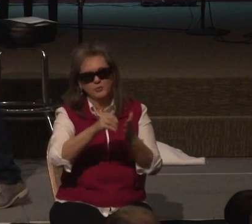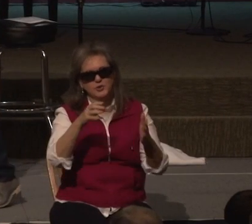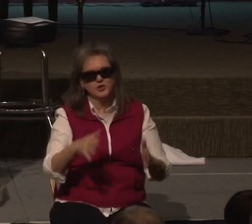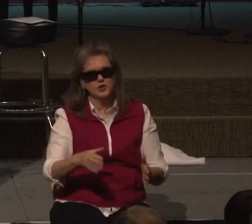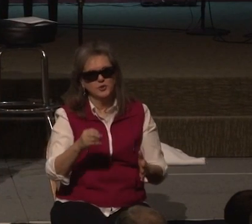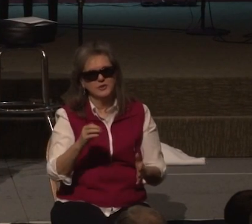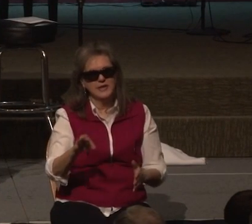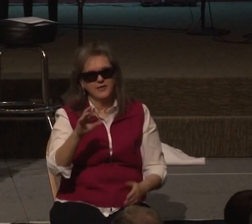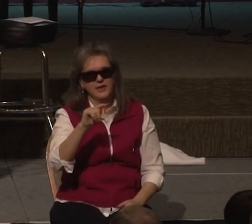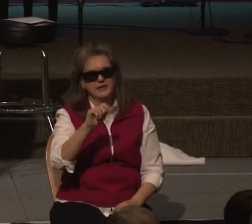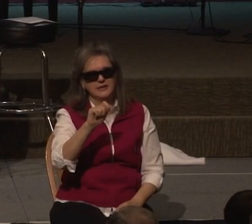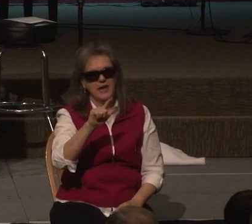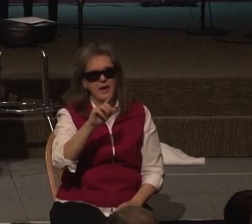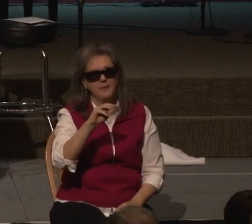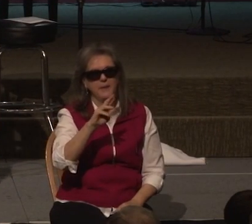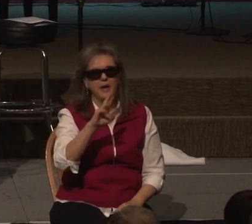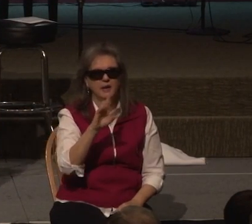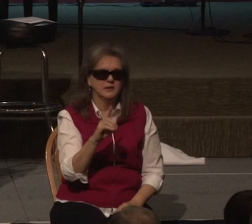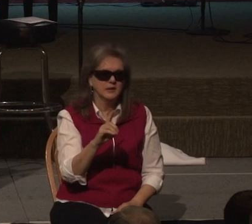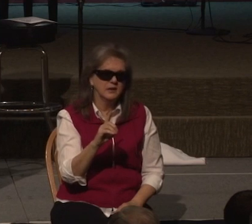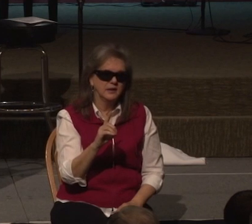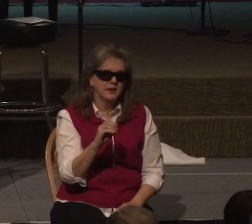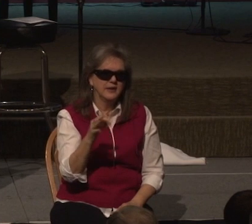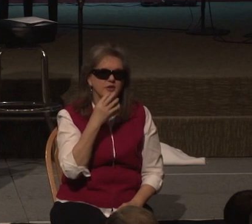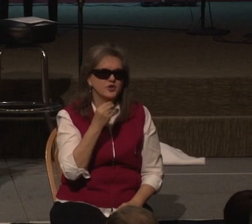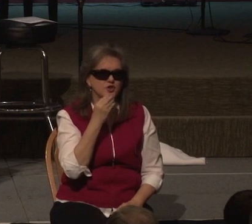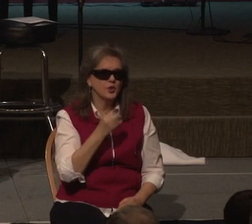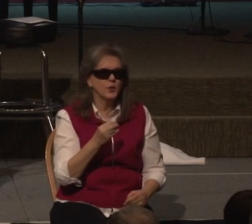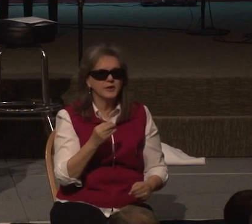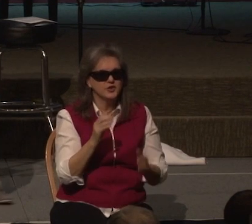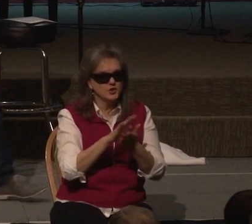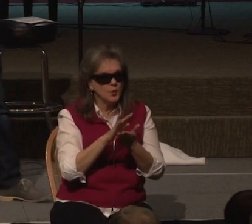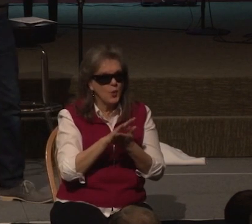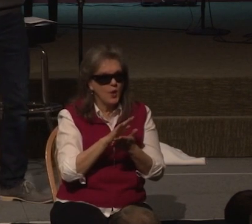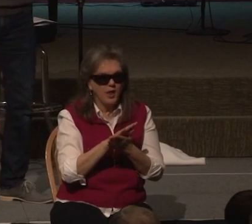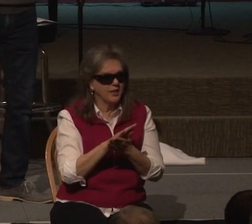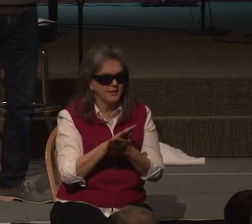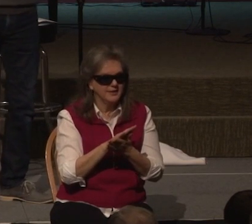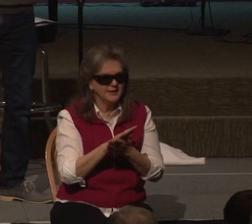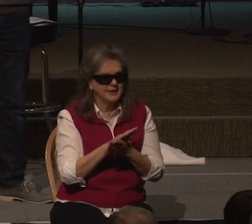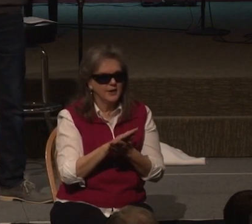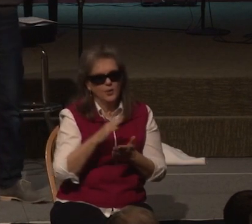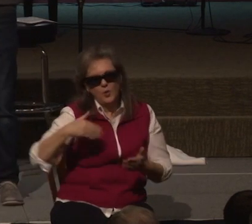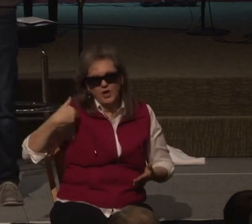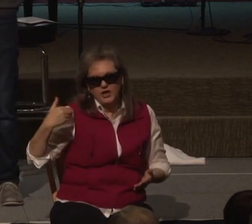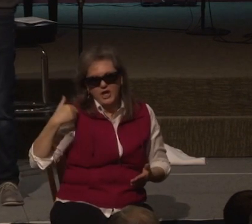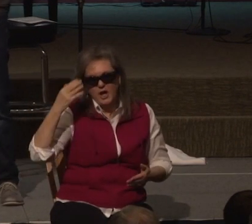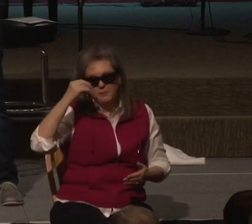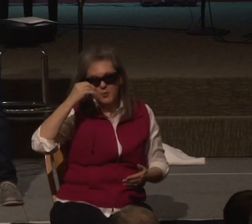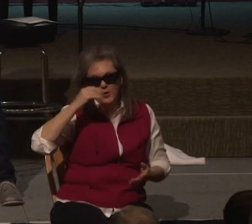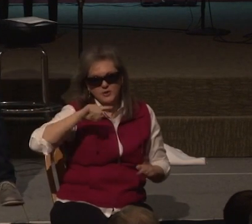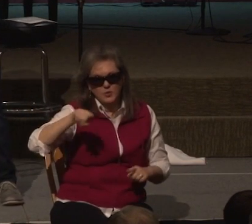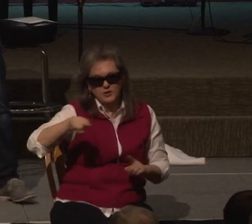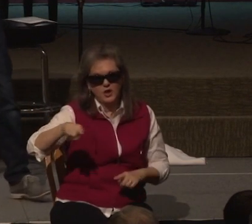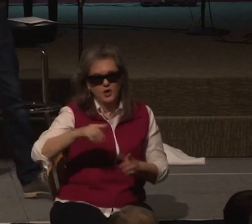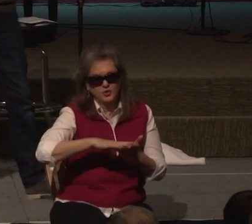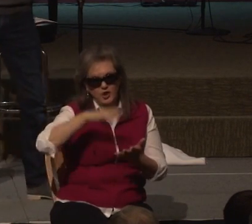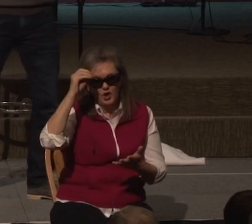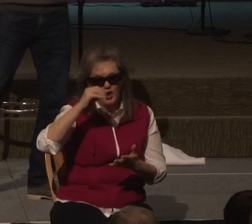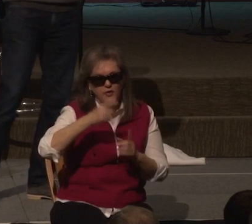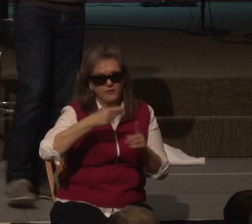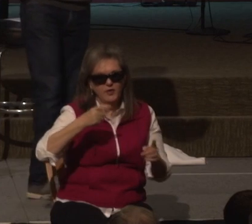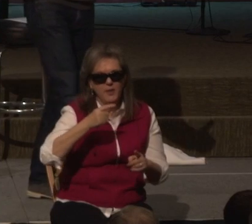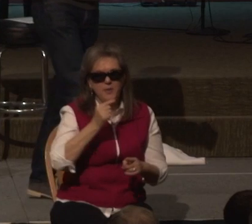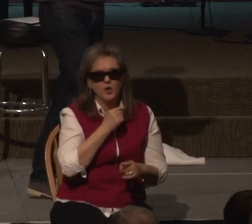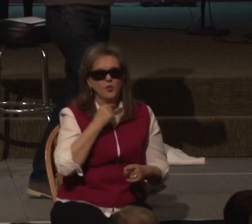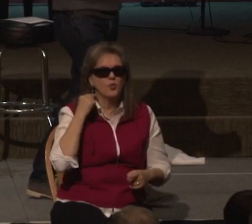the Talmud. Right? The Talmud is the Jewish school, right, where young boys would go to learn from